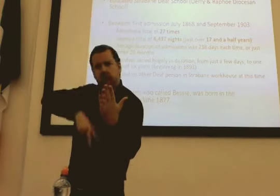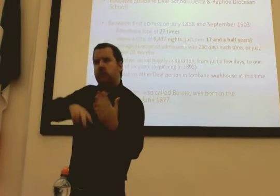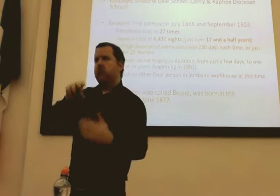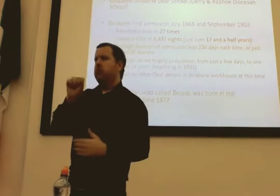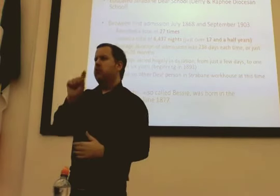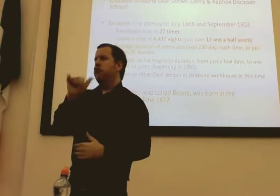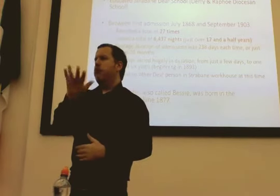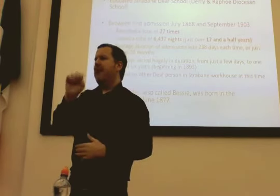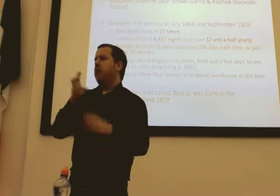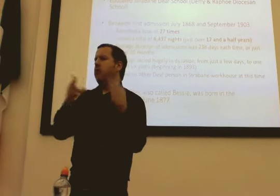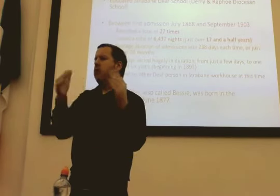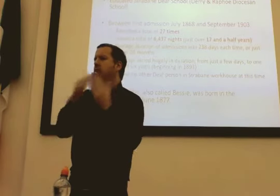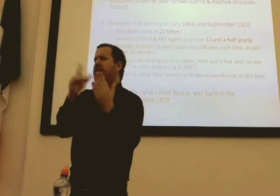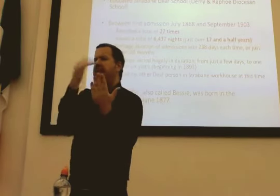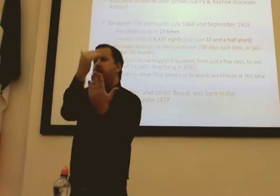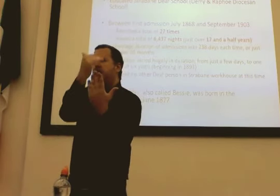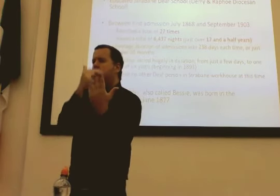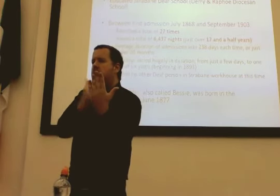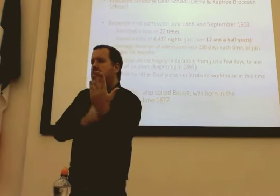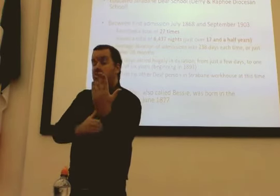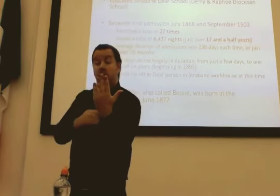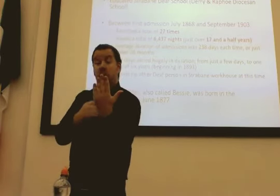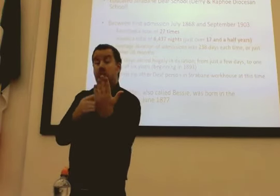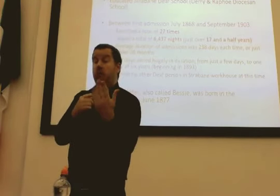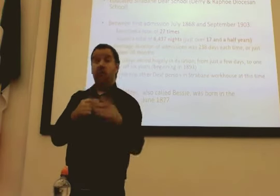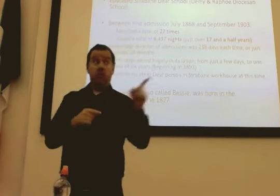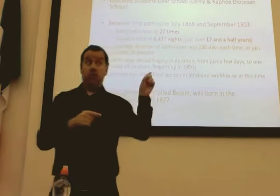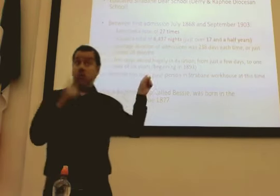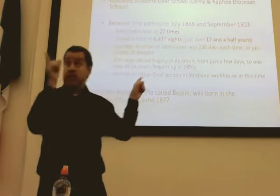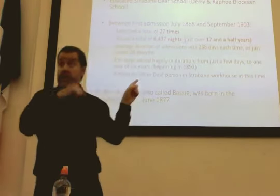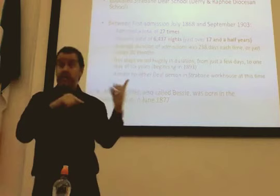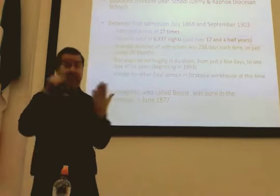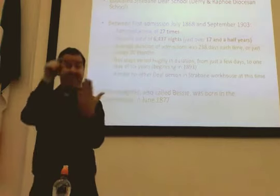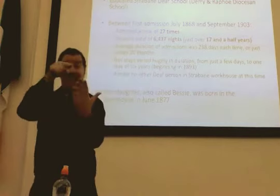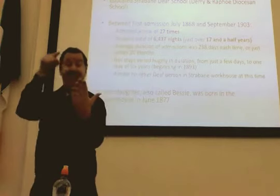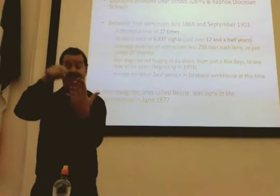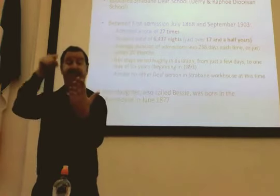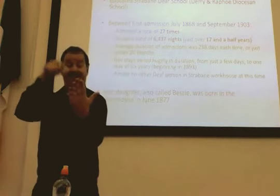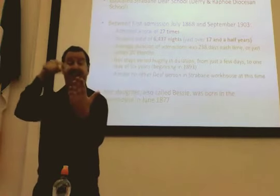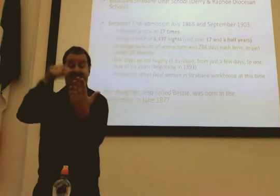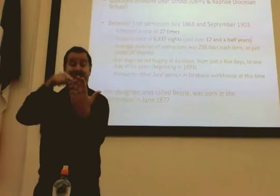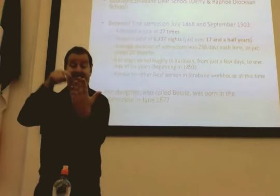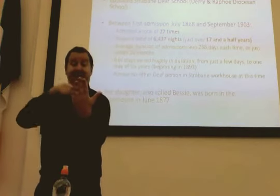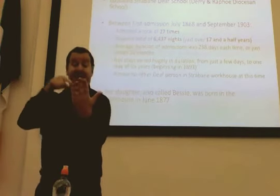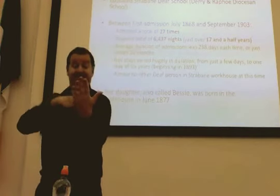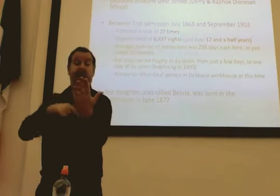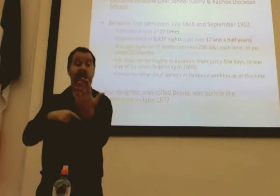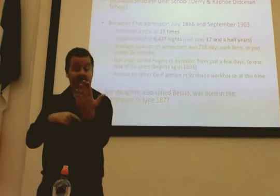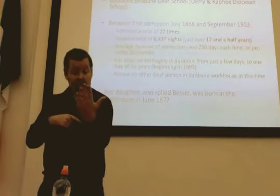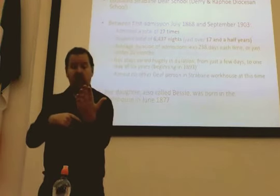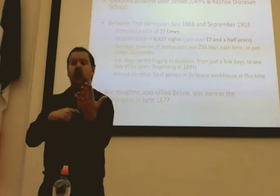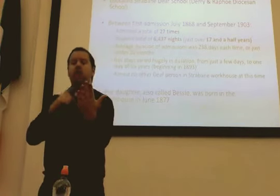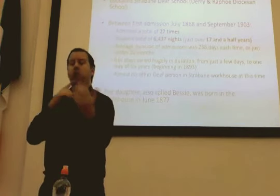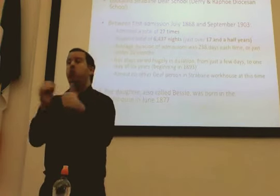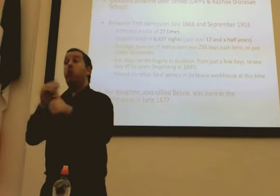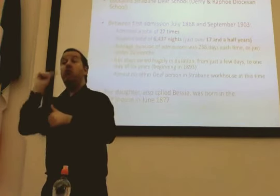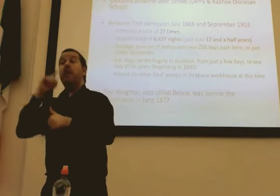have researched and I found out that within the Strabane workhouse, her name occurs and reoccurs several